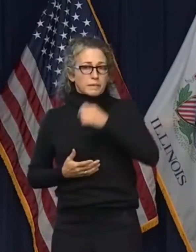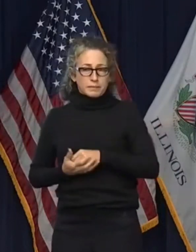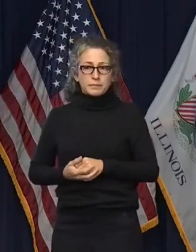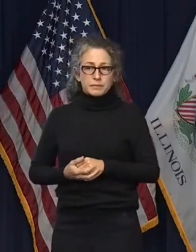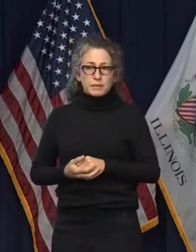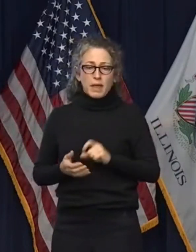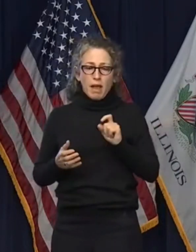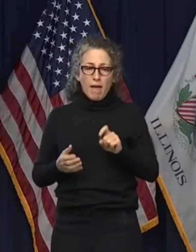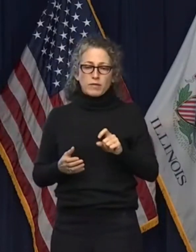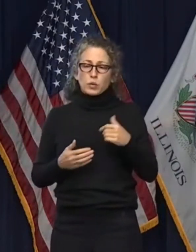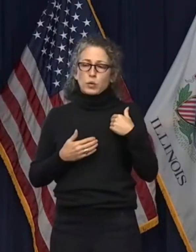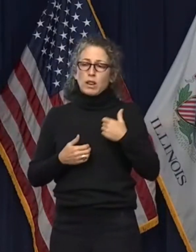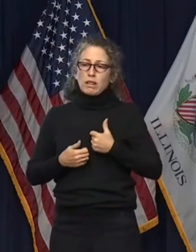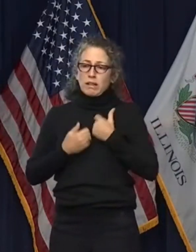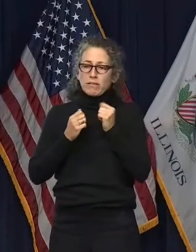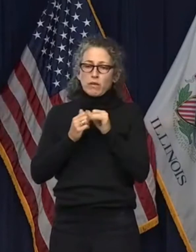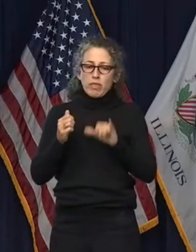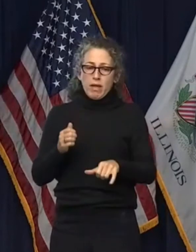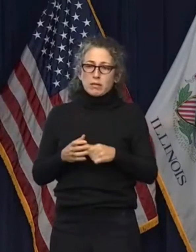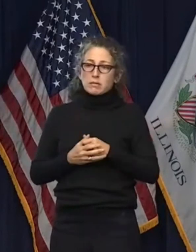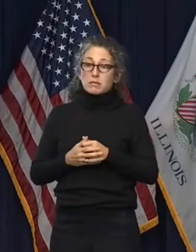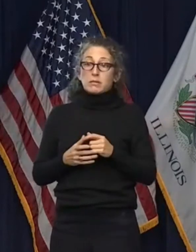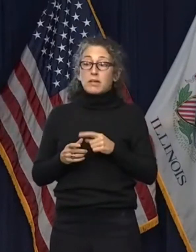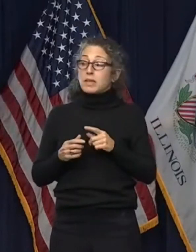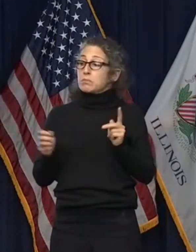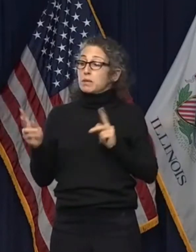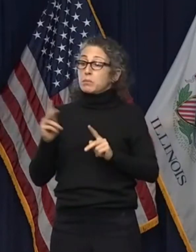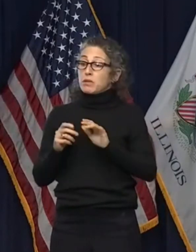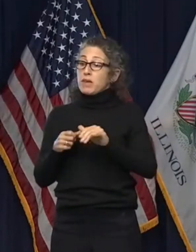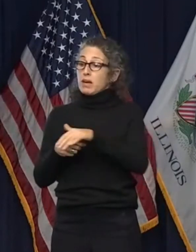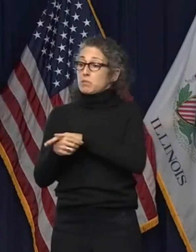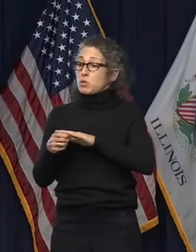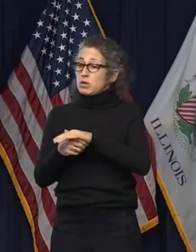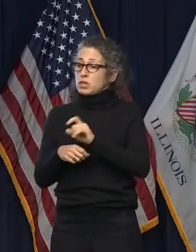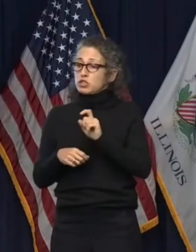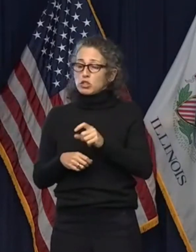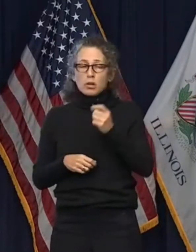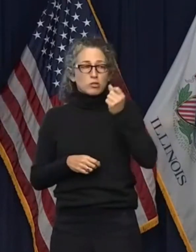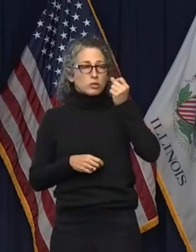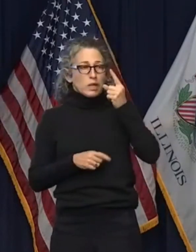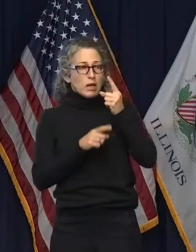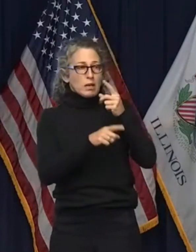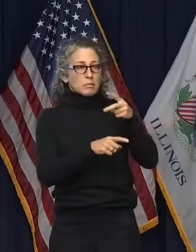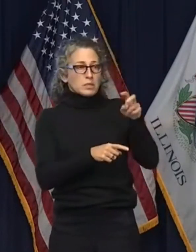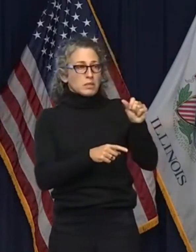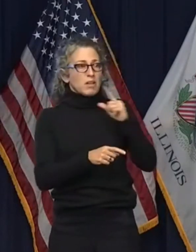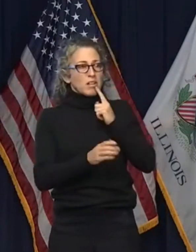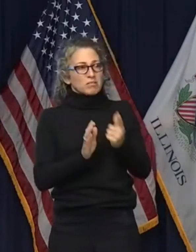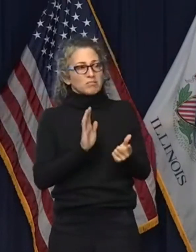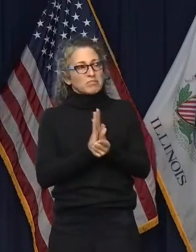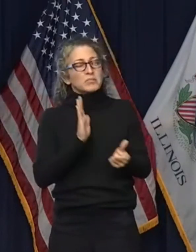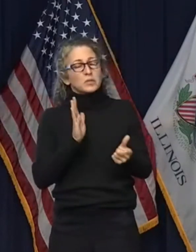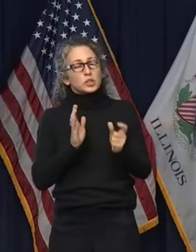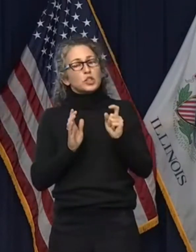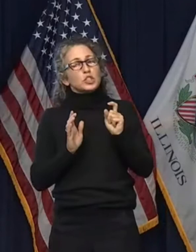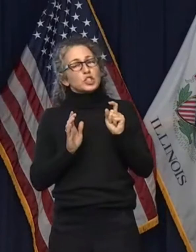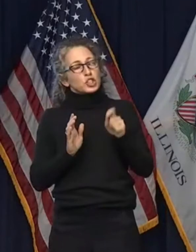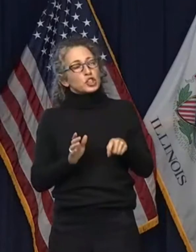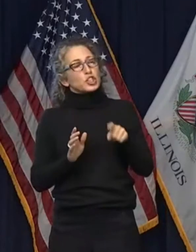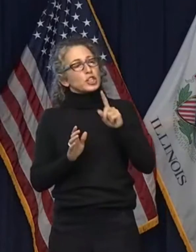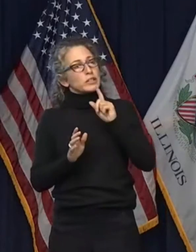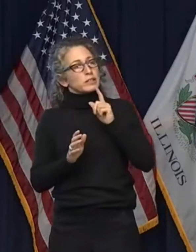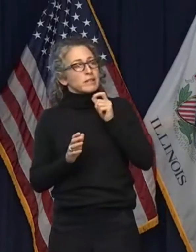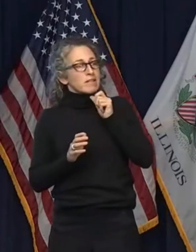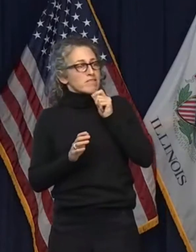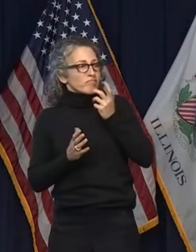not only to not patronize those establishments now, but to remind them after the pandemic that they were